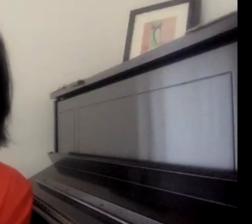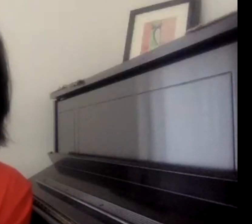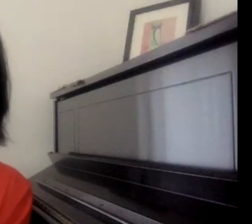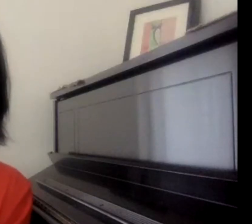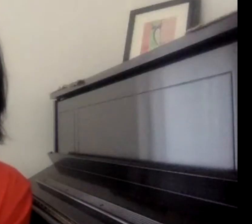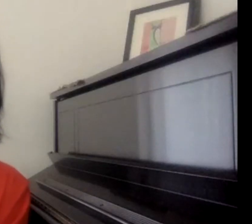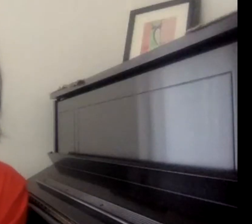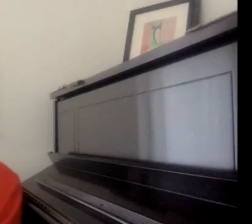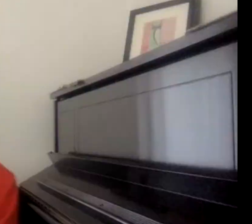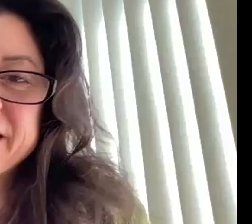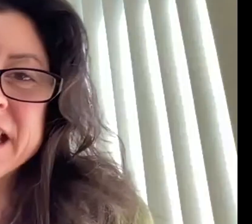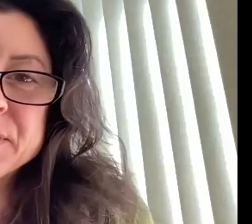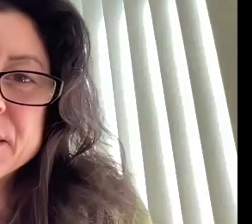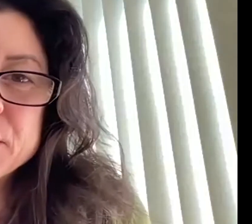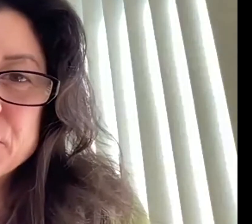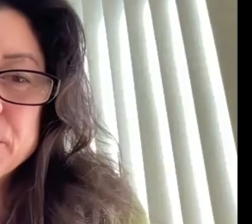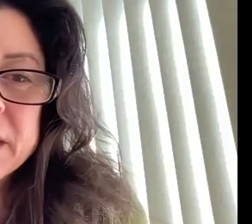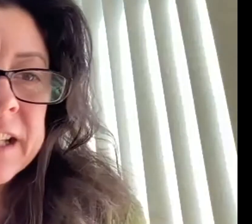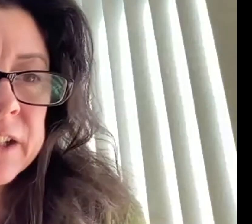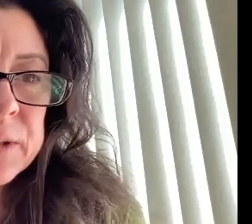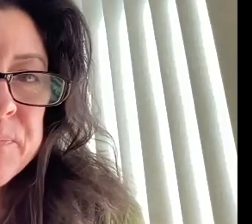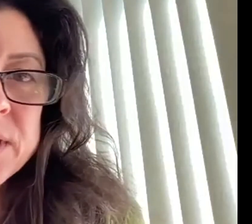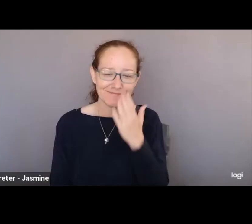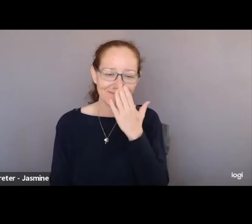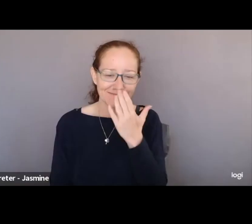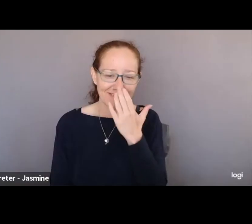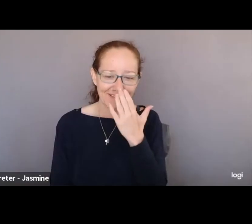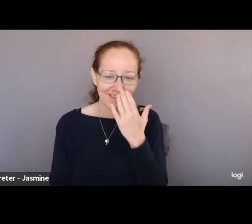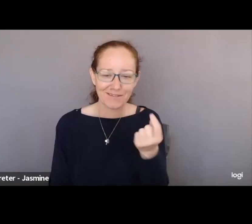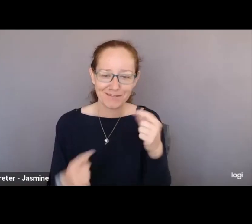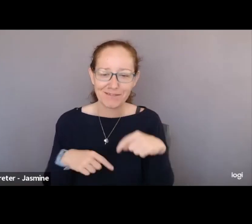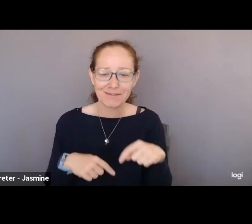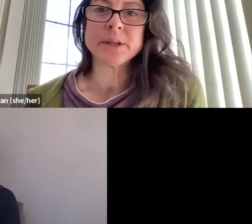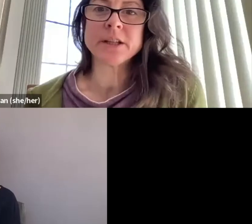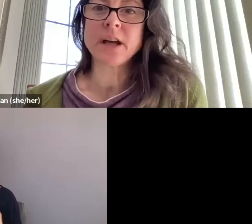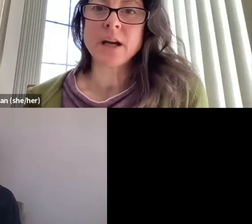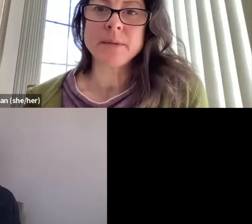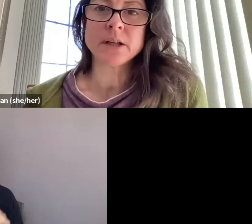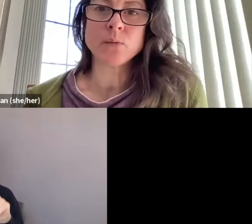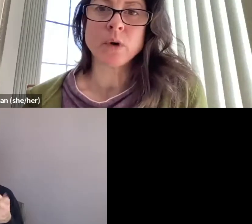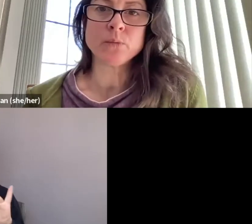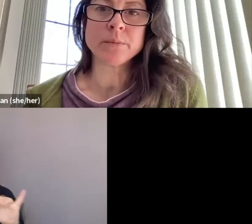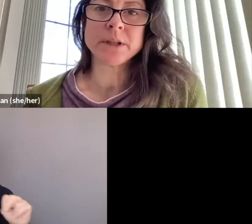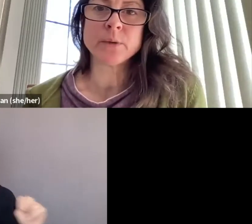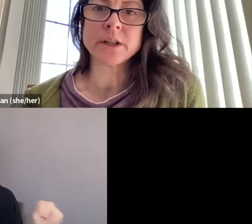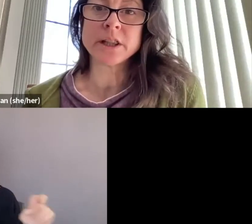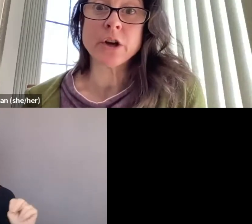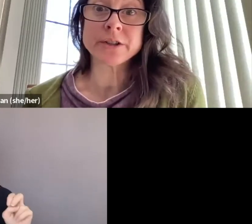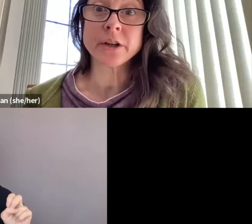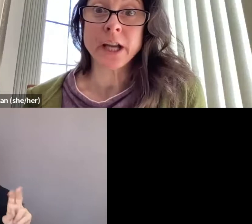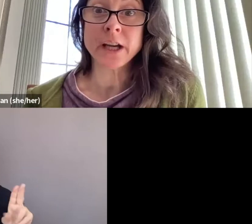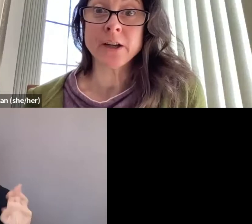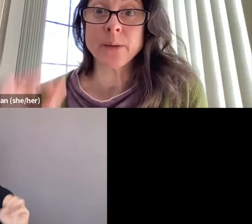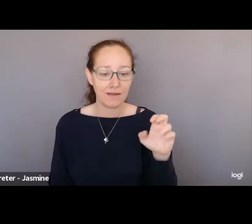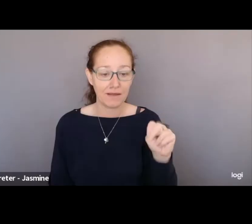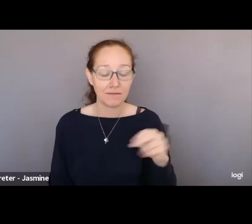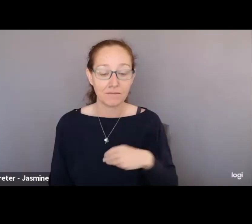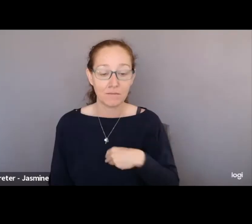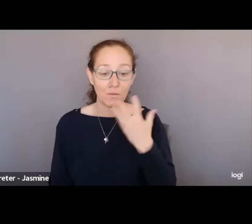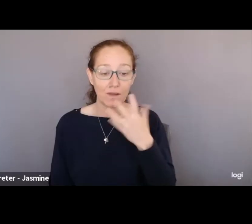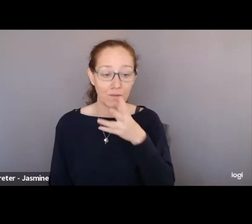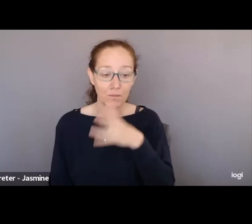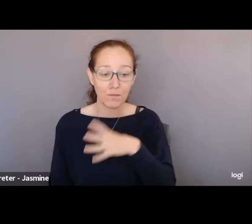Good morning, everyone. Thank you so much for being here. My name is Lynn Newman. I'm a white woman with long dark hair. I'm